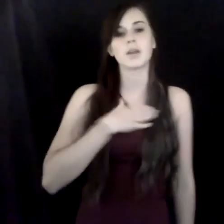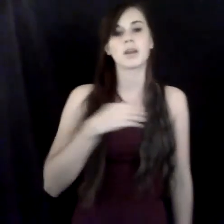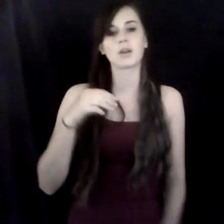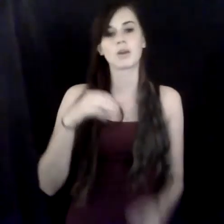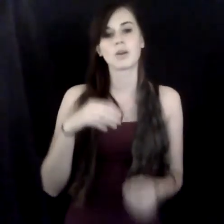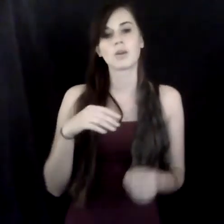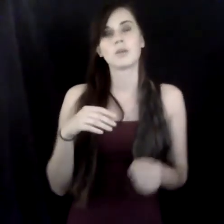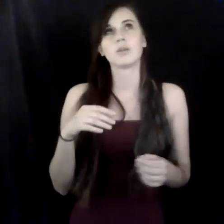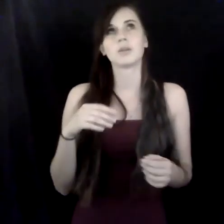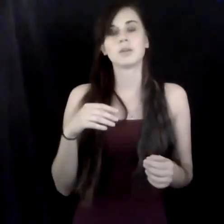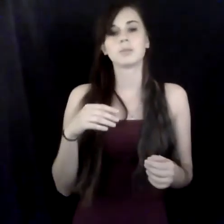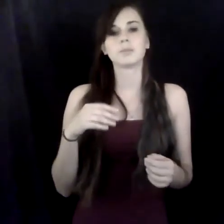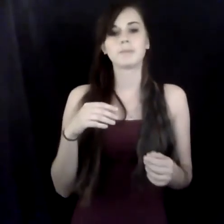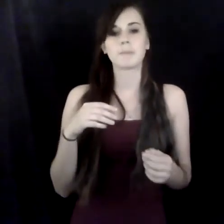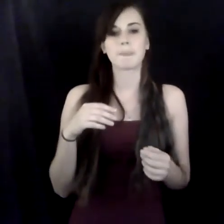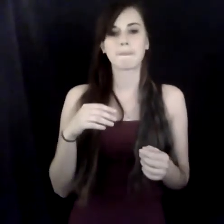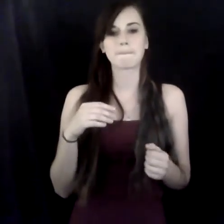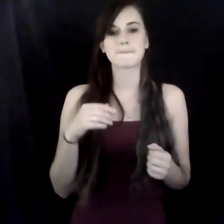hope is you alone